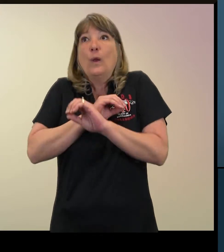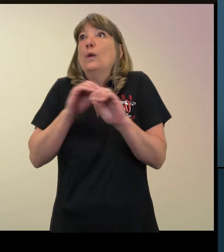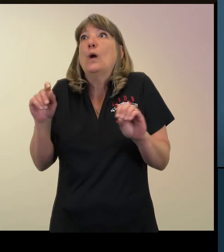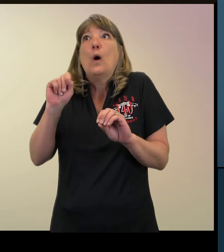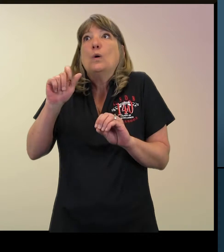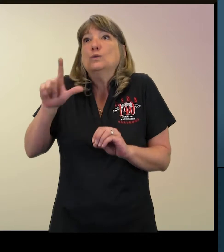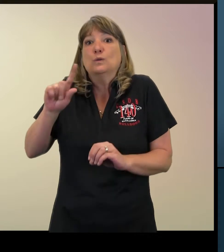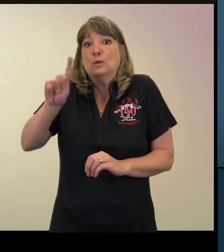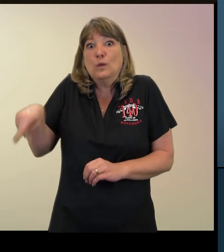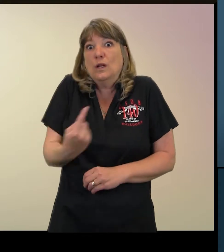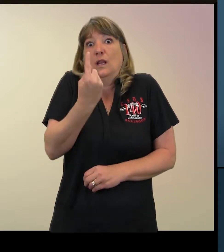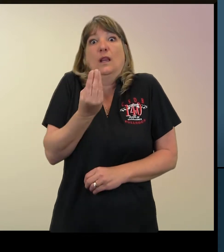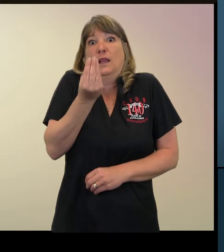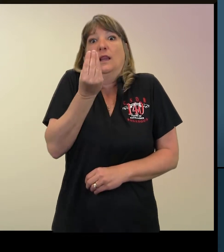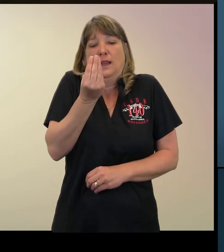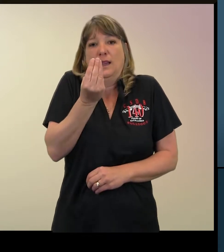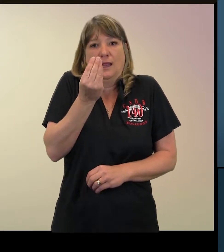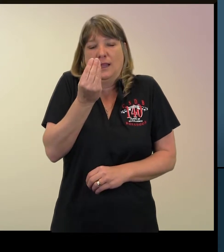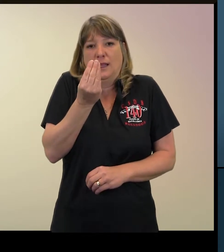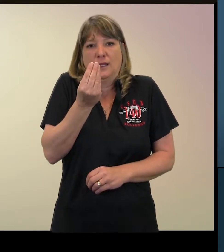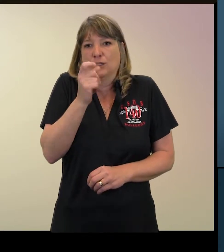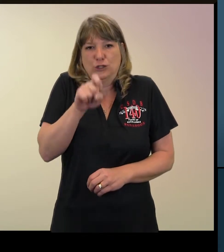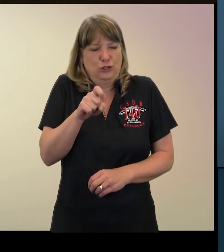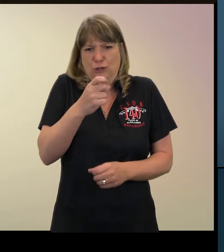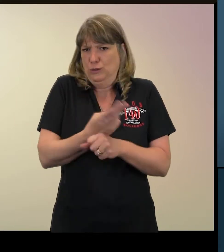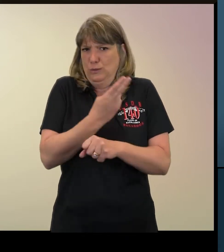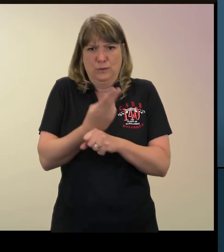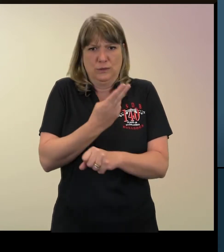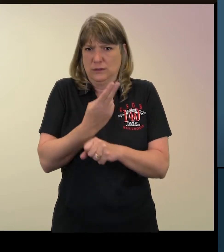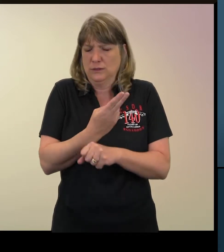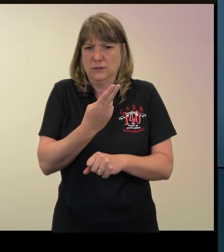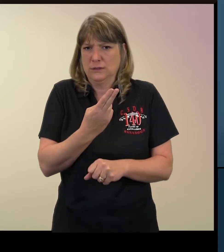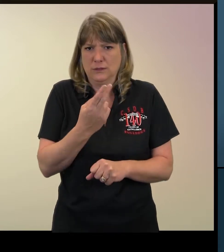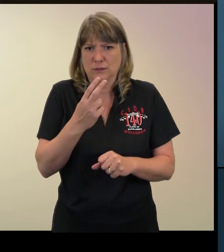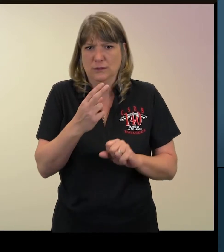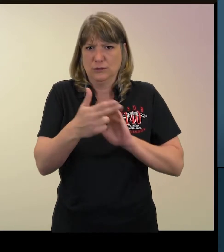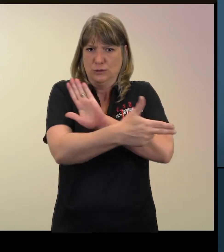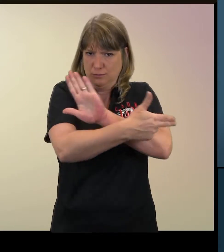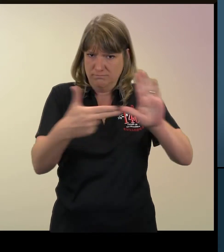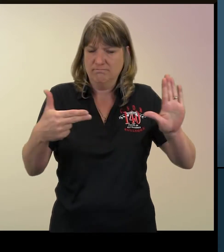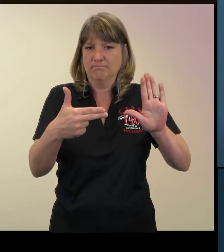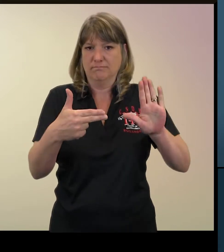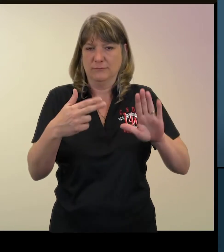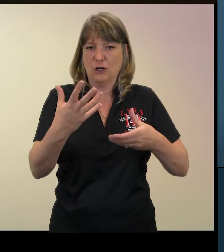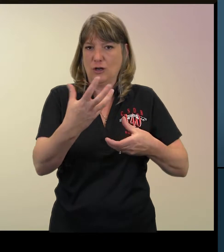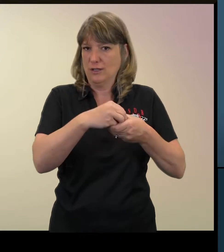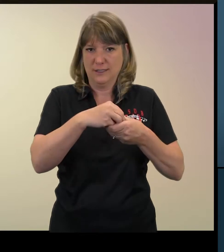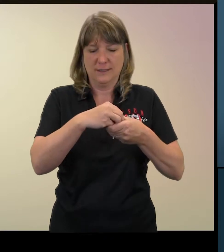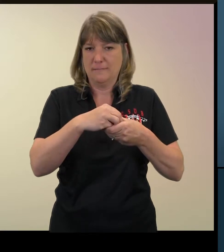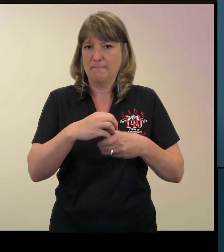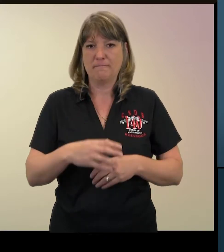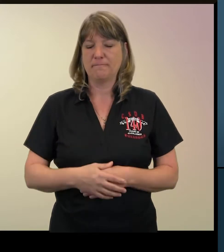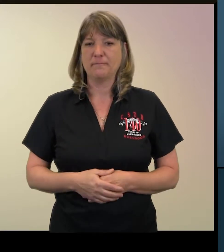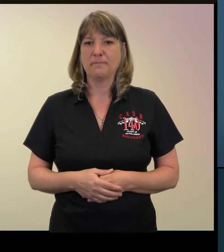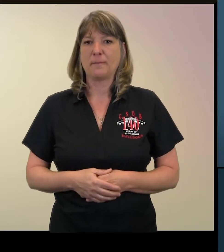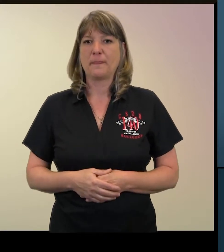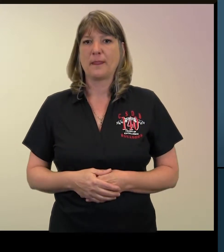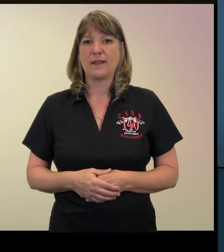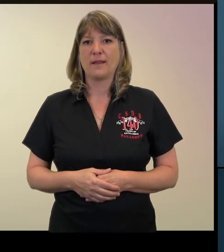that no tool in and of itself should ever be used in diagnosing